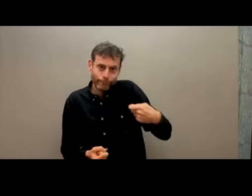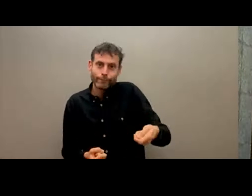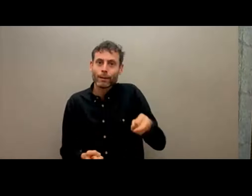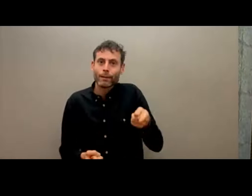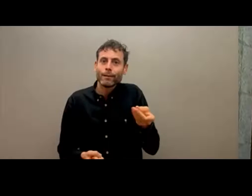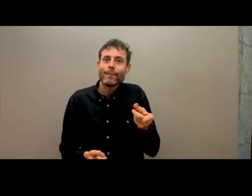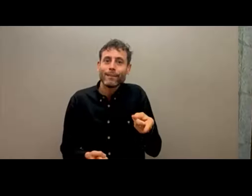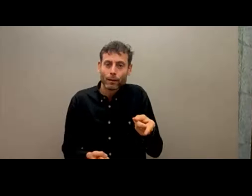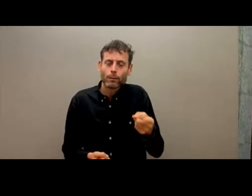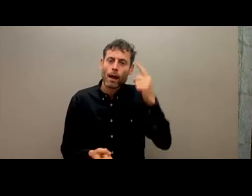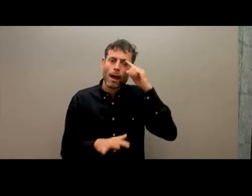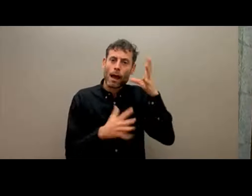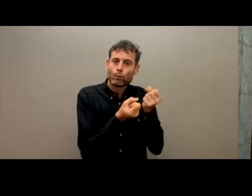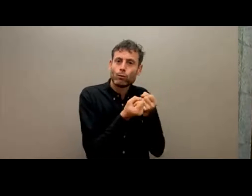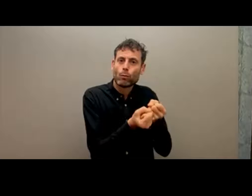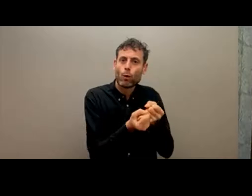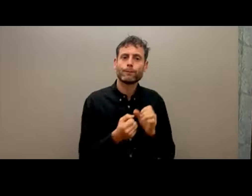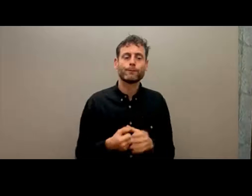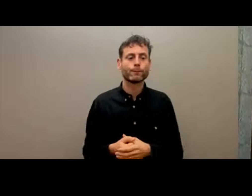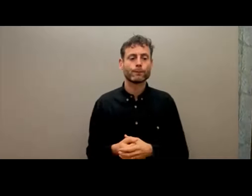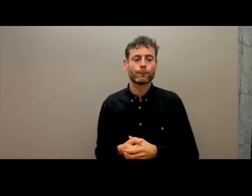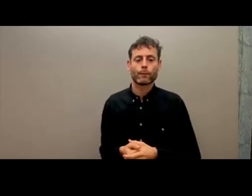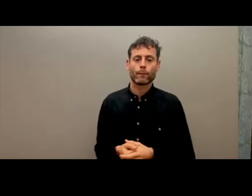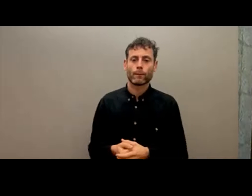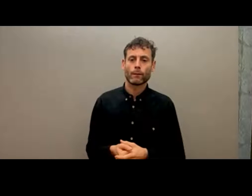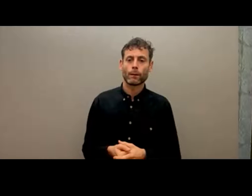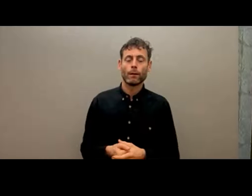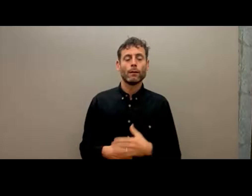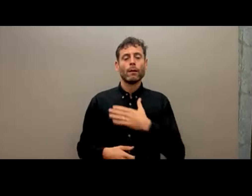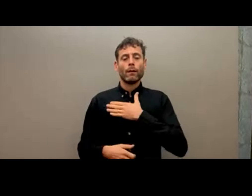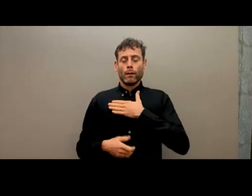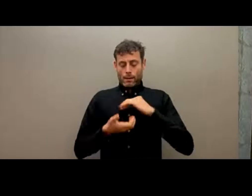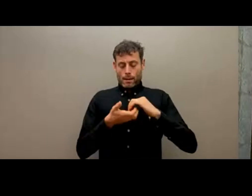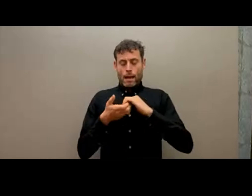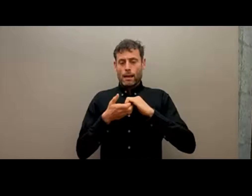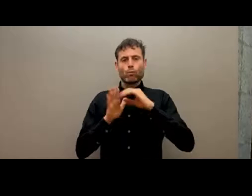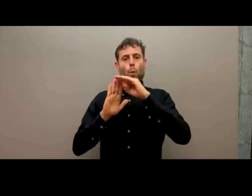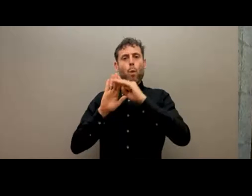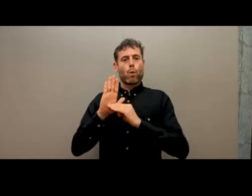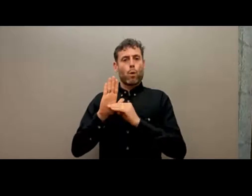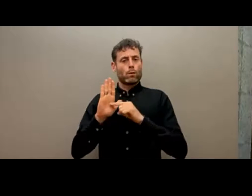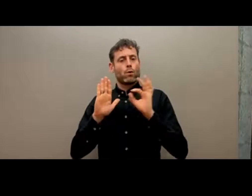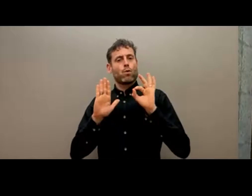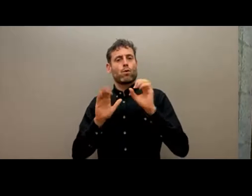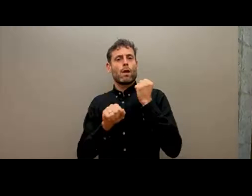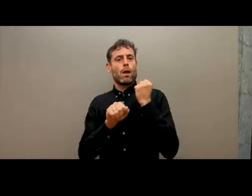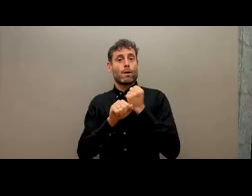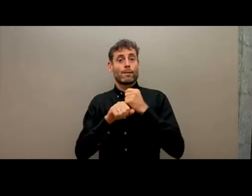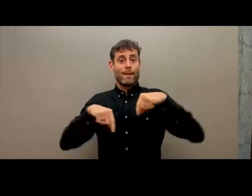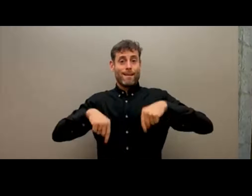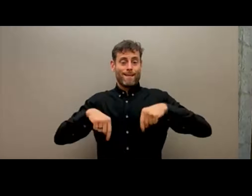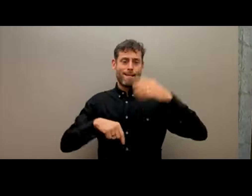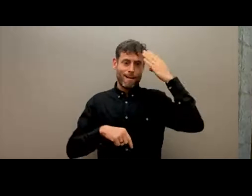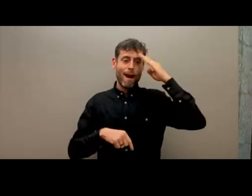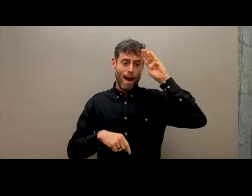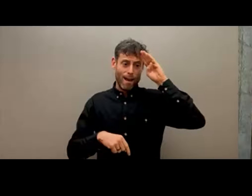Other examples, again, one of the agencies in the Code of Good Practice has hosted international volunteers here in Ireland, even during the course of the